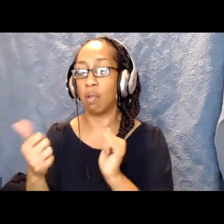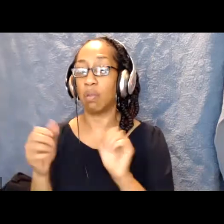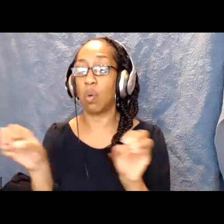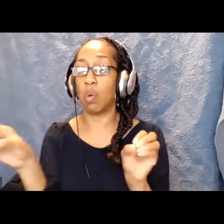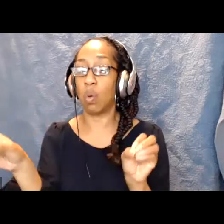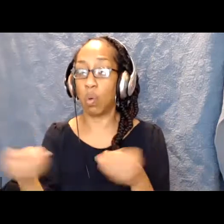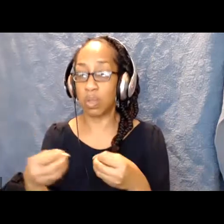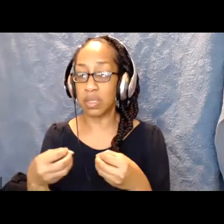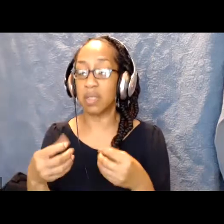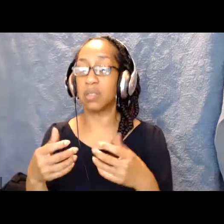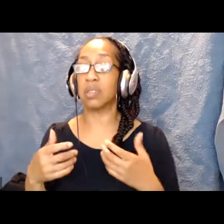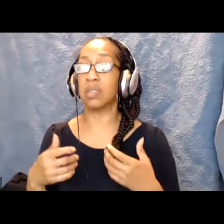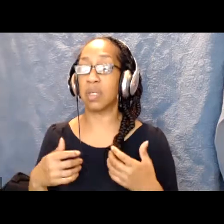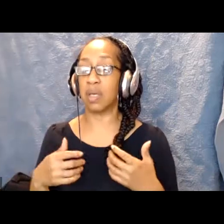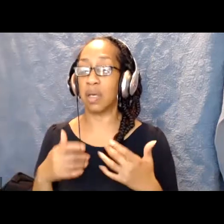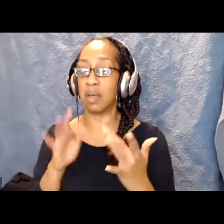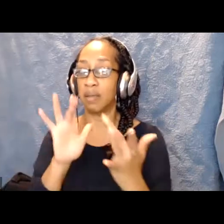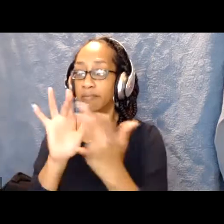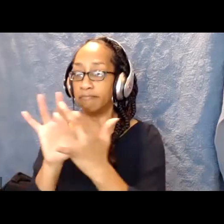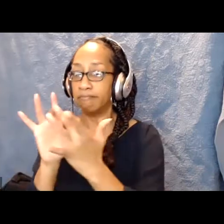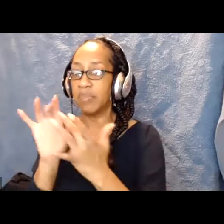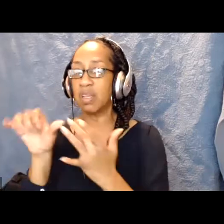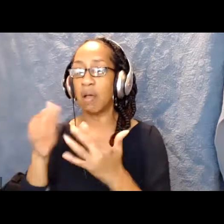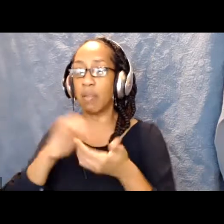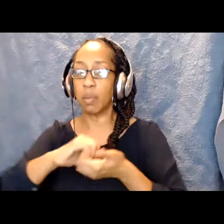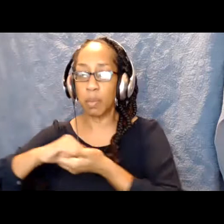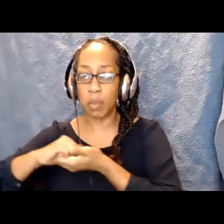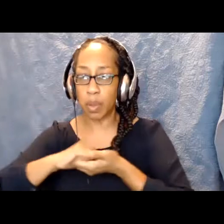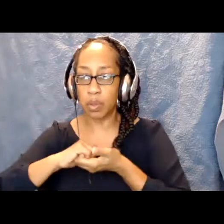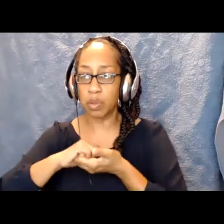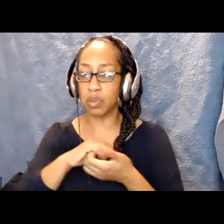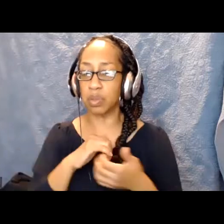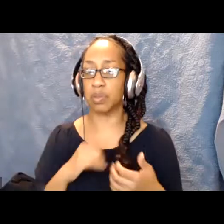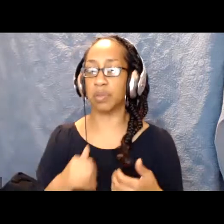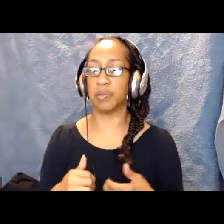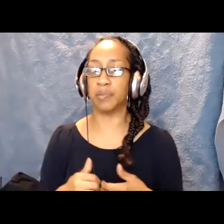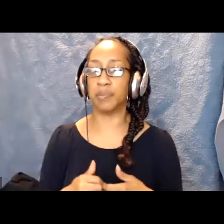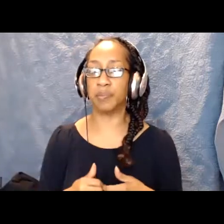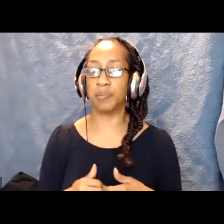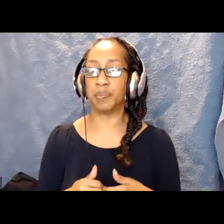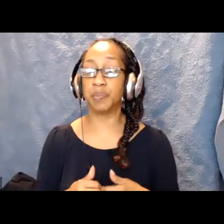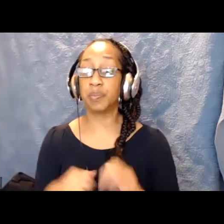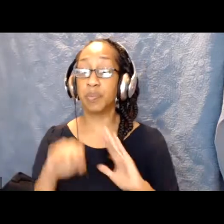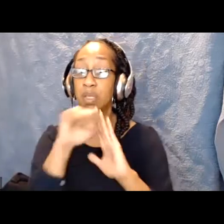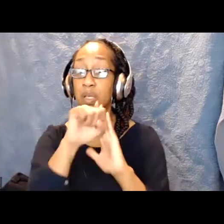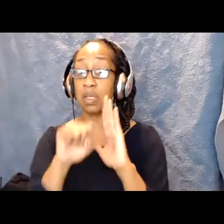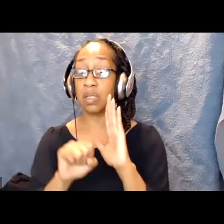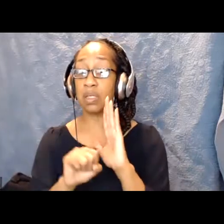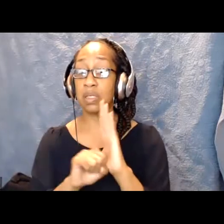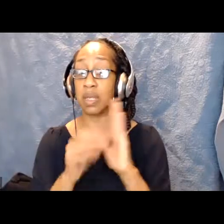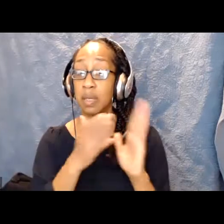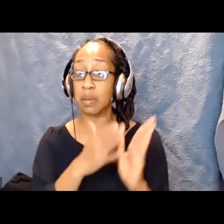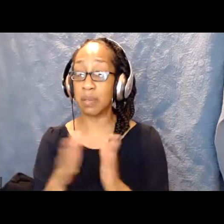and leveraging those partnership opportunities. So in the state plans that we've